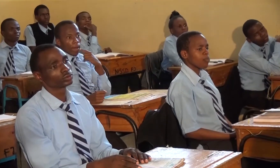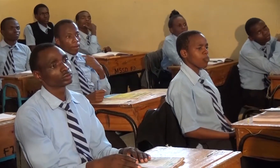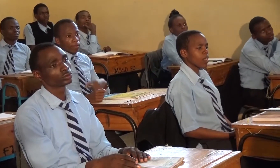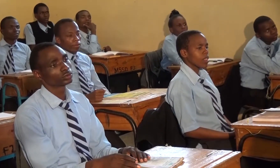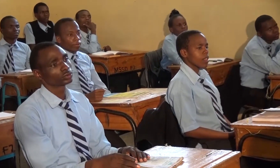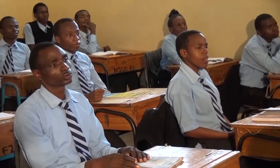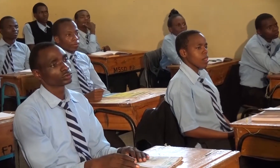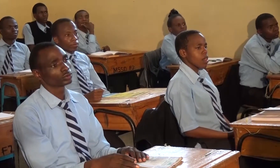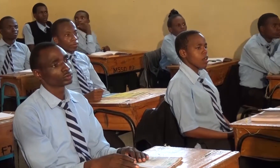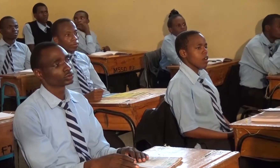Another.